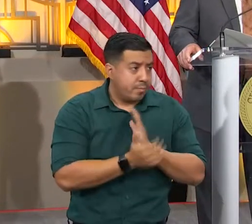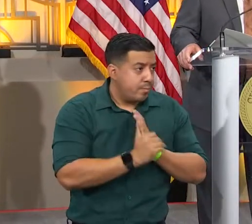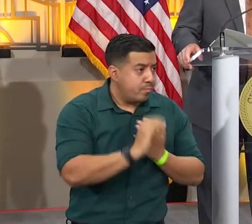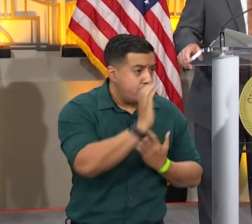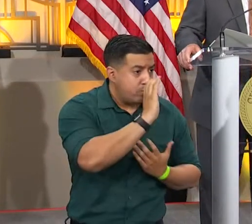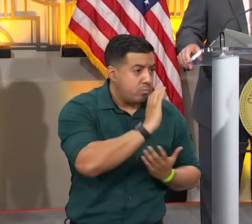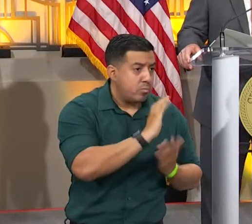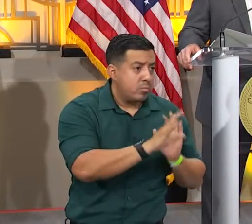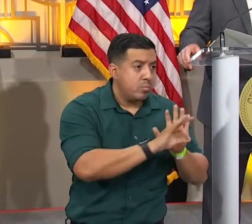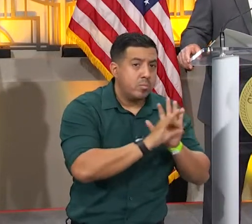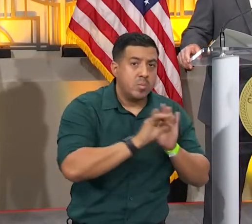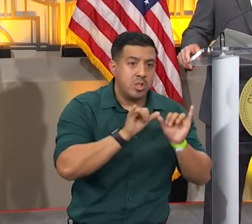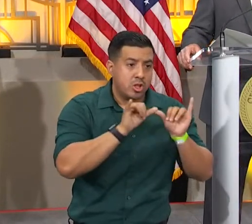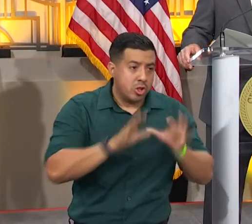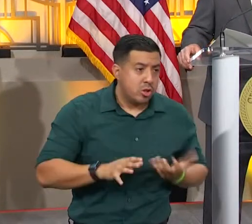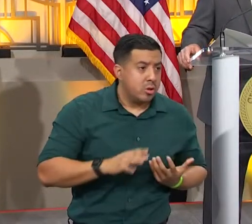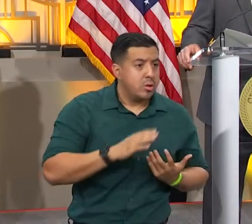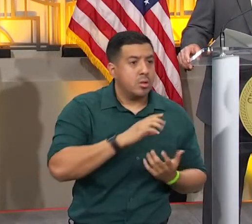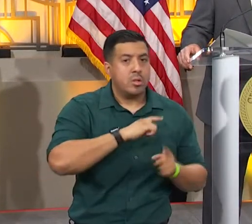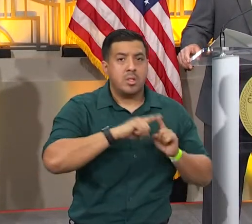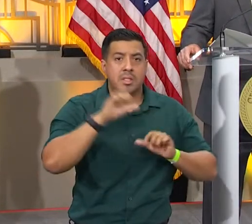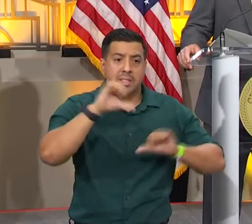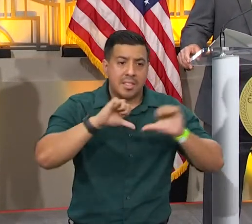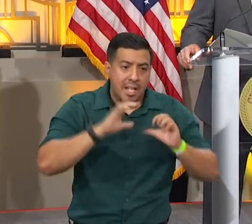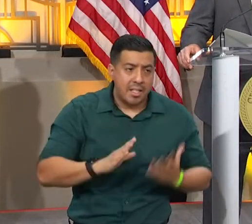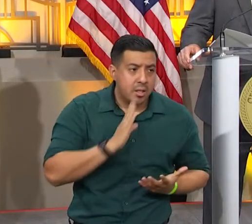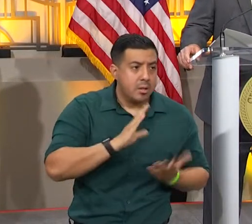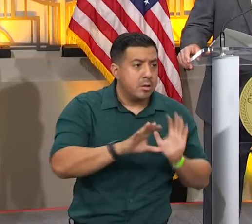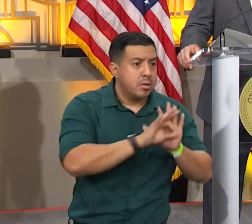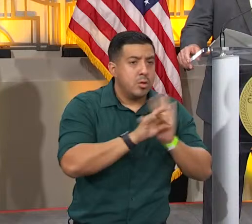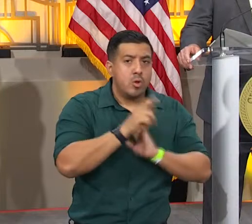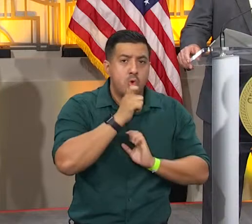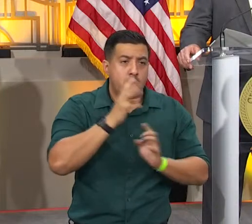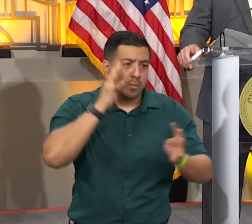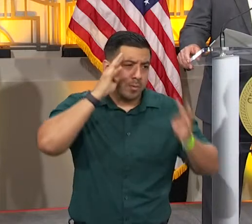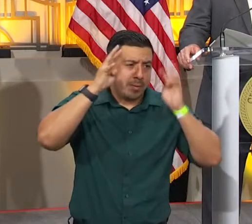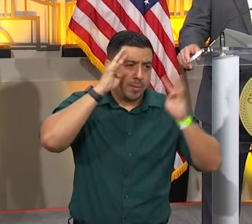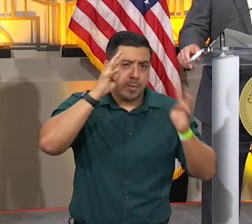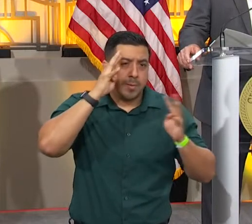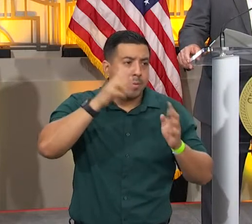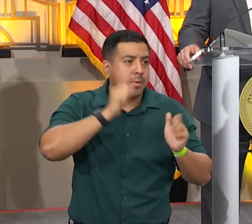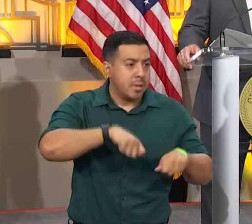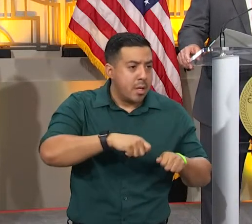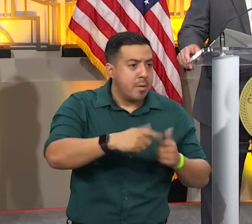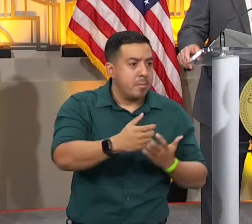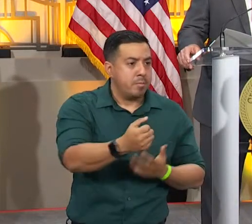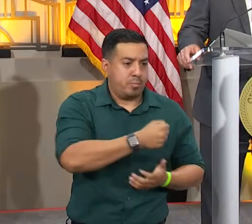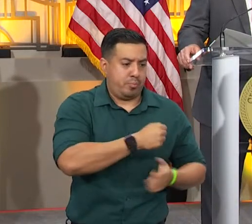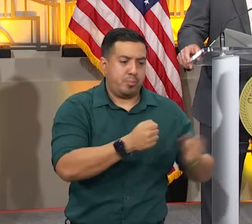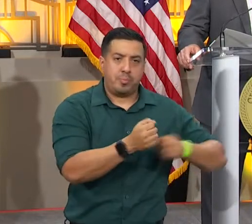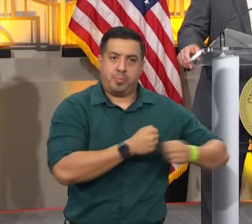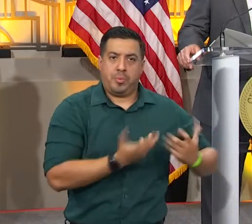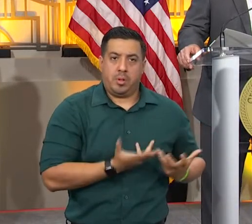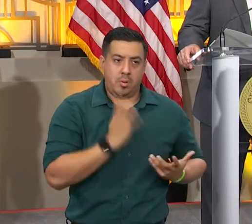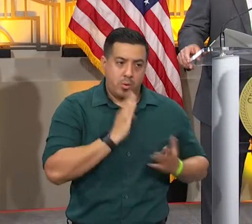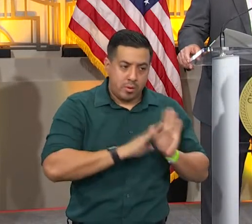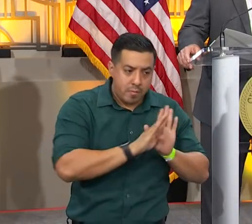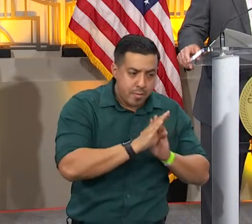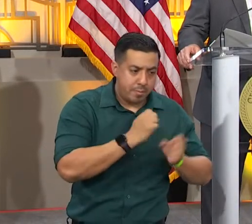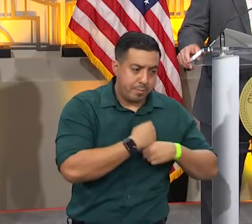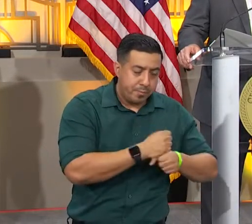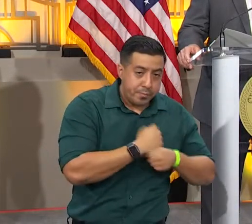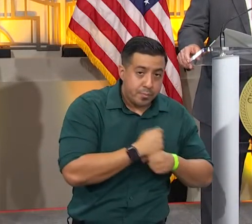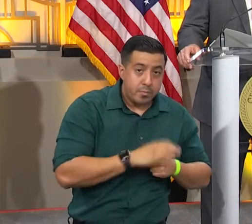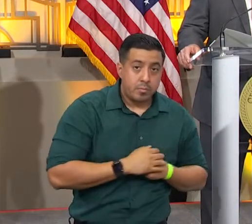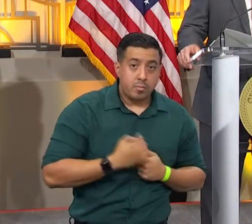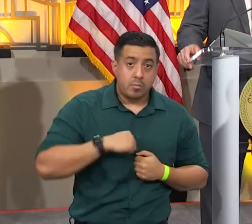as we staff engineers, developers, scientists, innovative thinkers to lead our station planning and development. While we are building